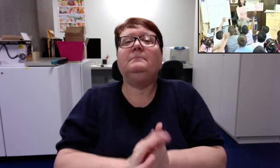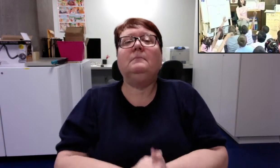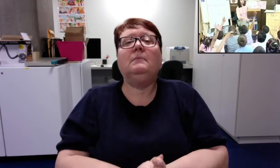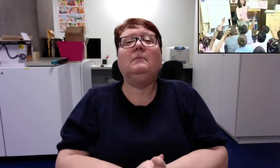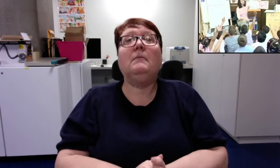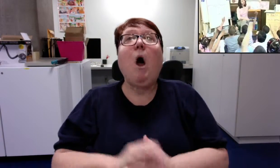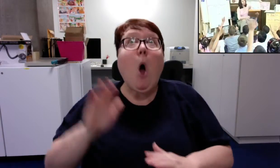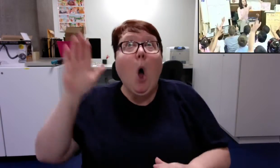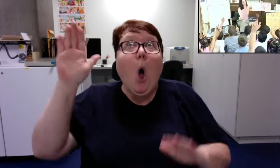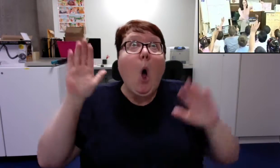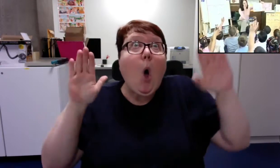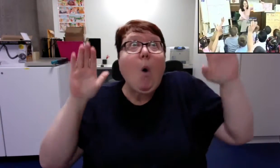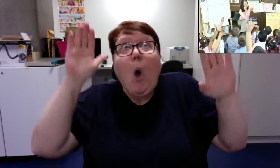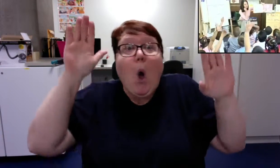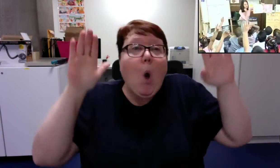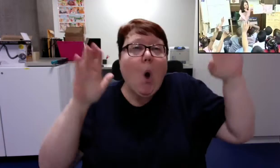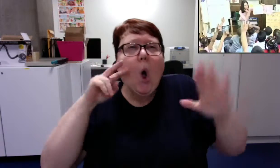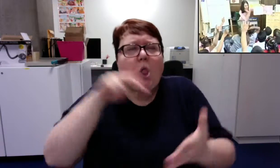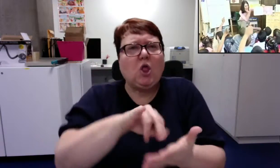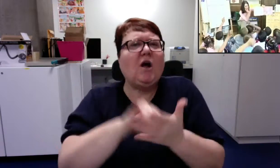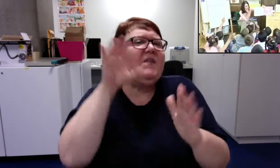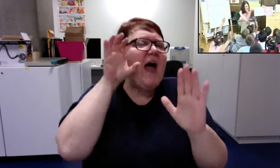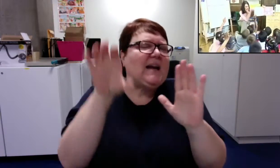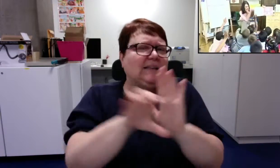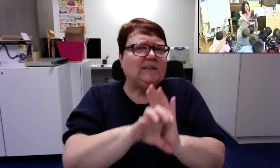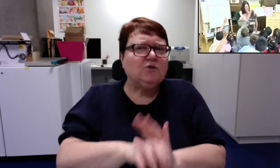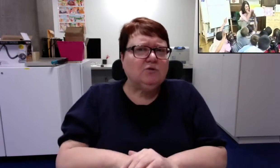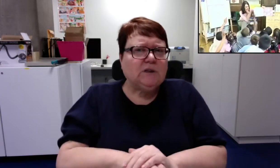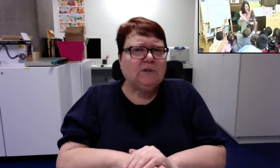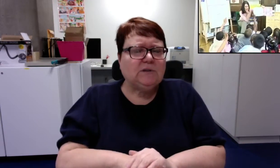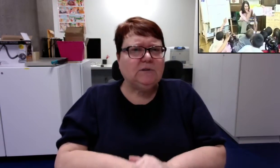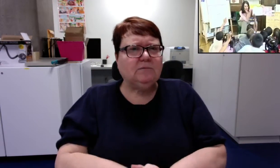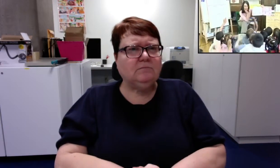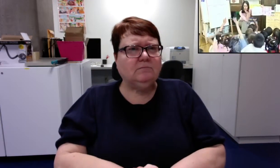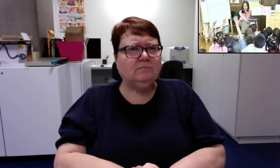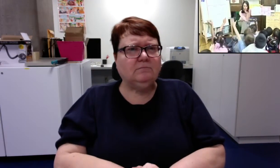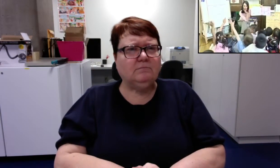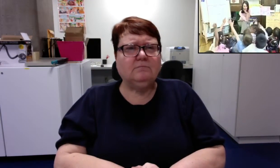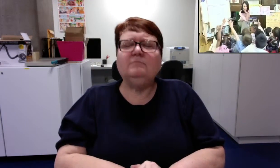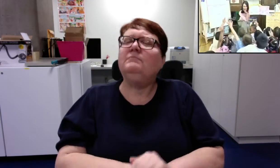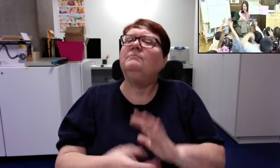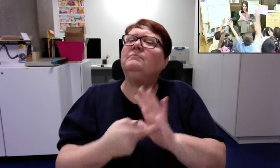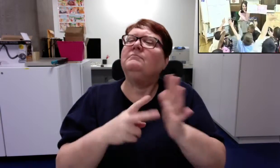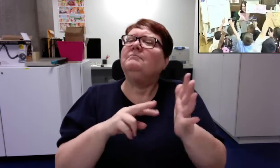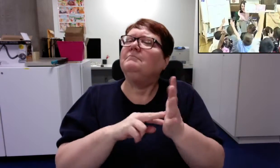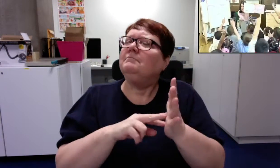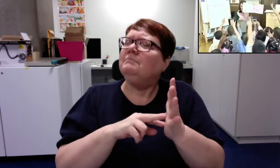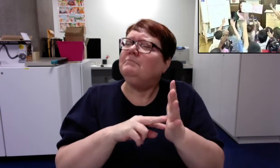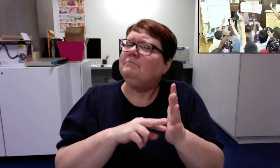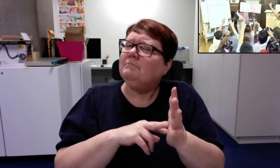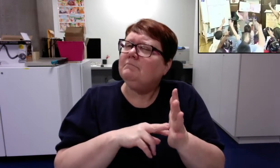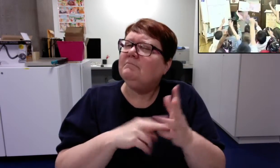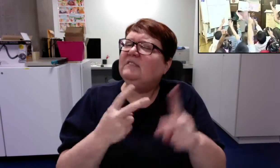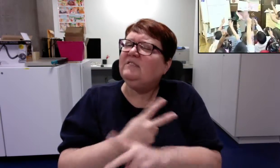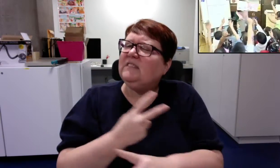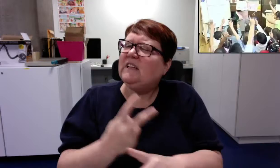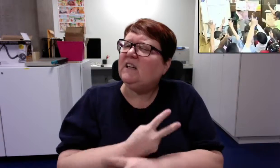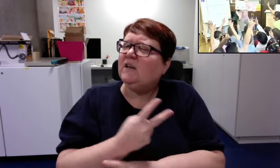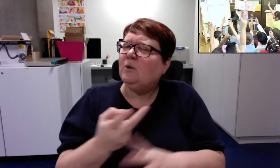Take a look at those illustrations. See if you can infer what prow